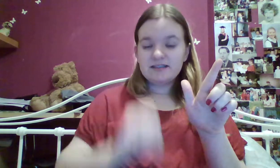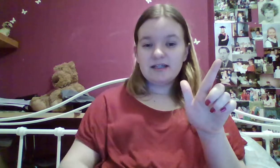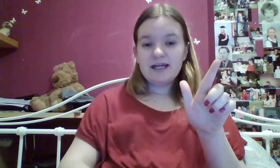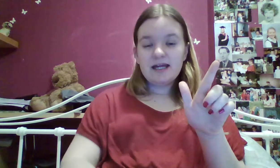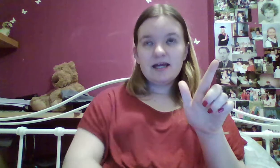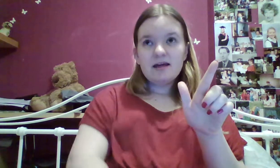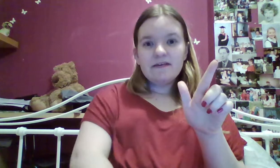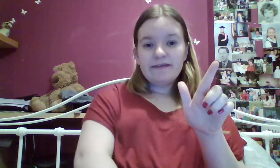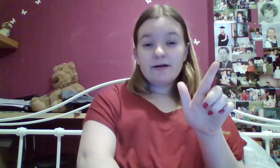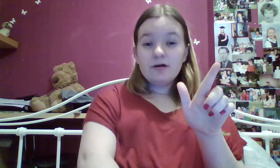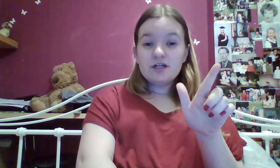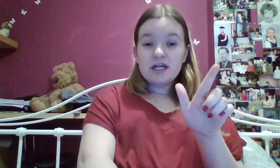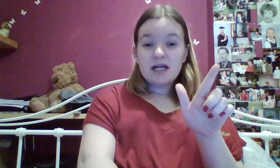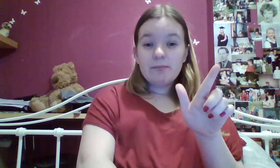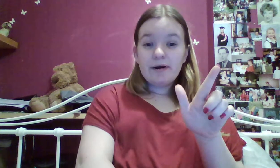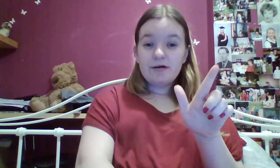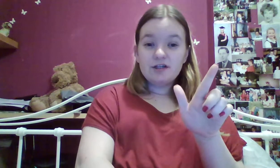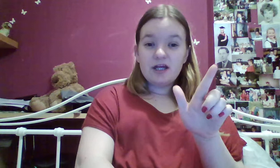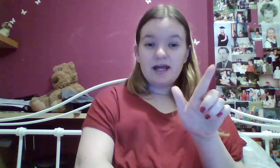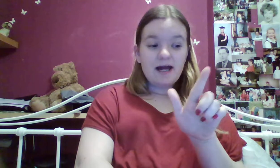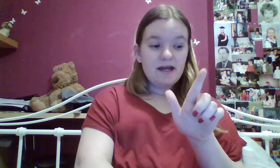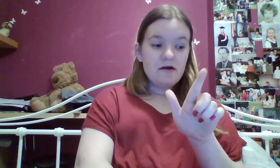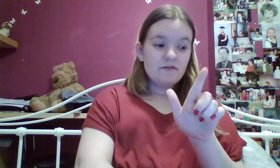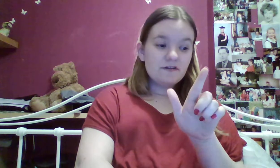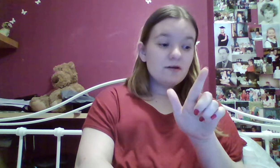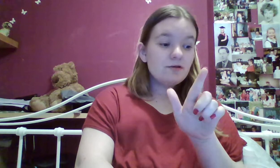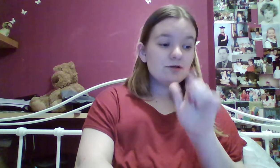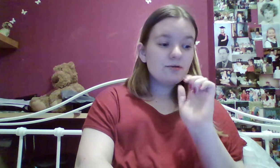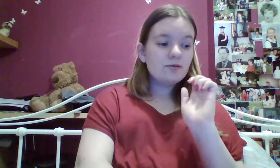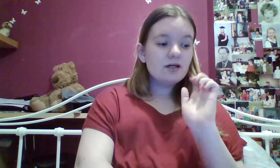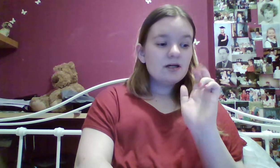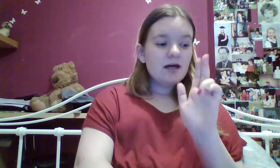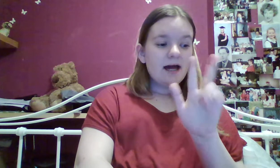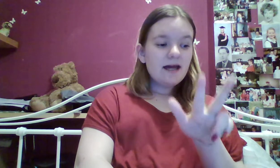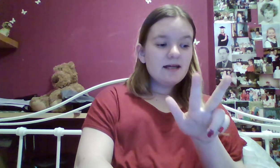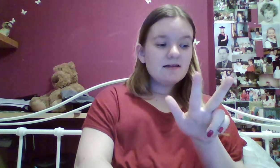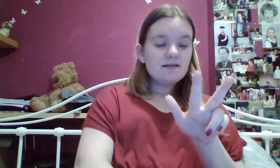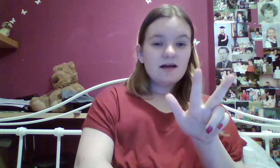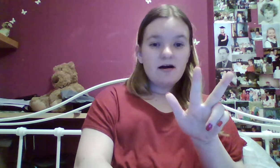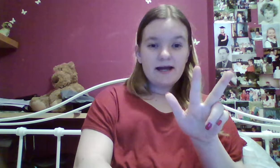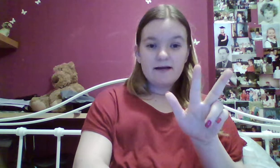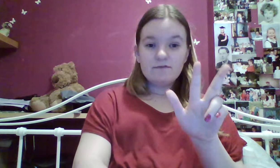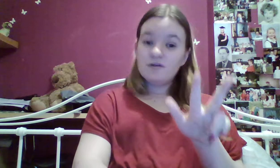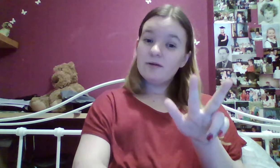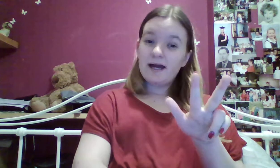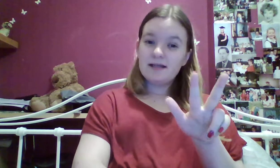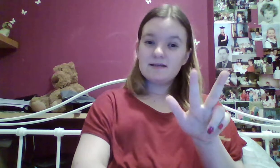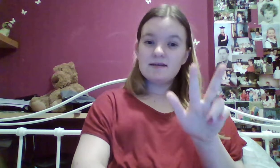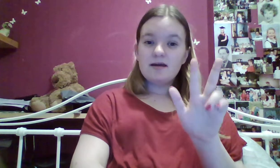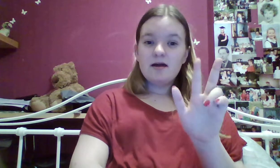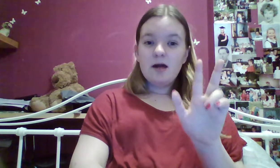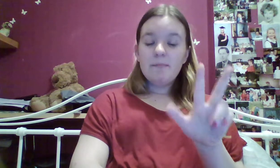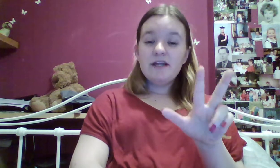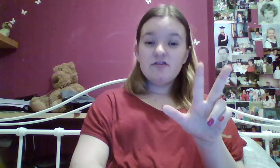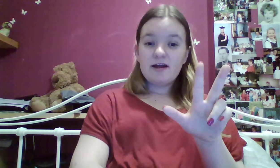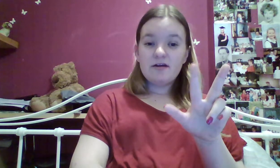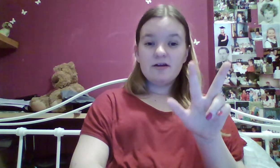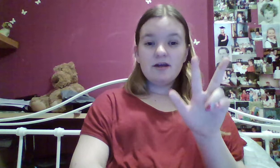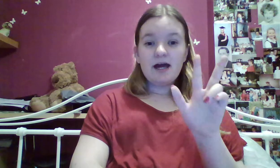study psychology, biology and health and social. 8. I have 2 cats, bearded dragon